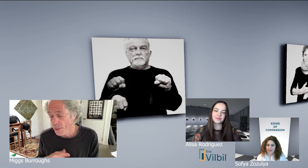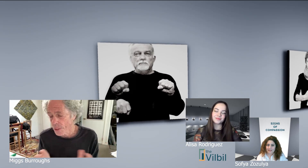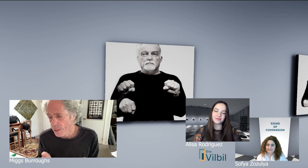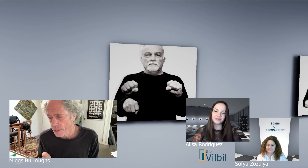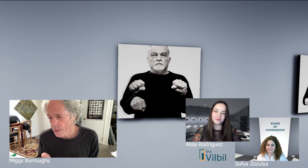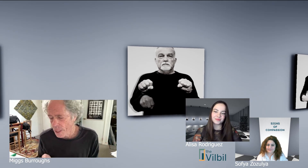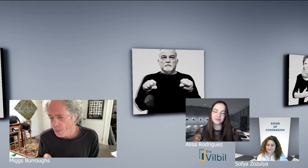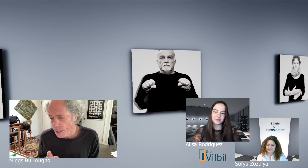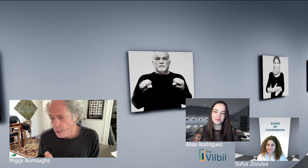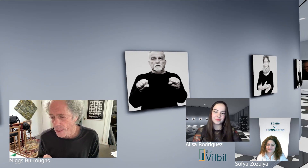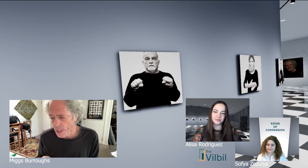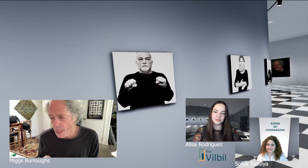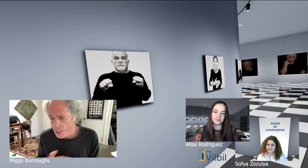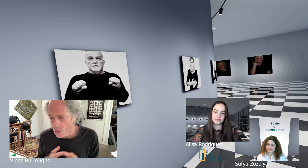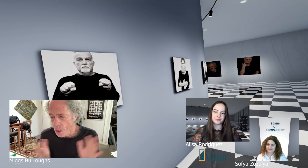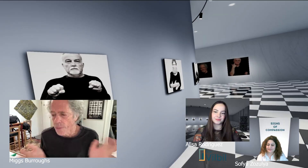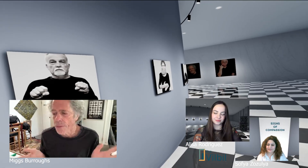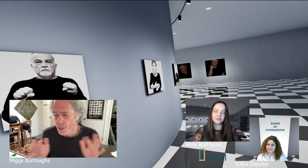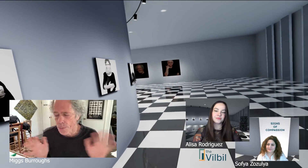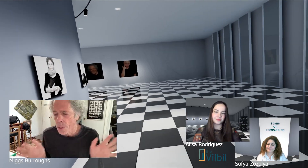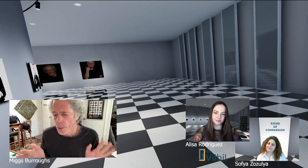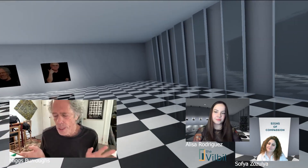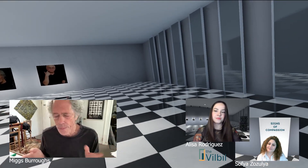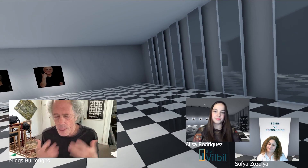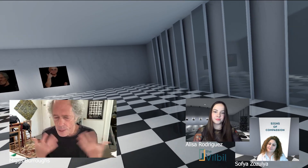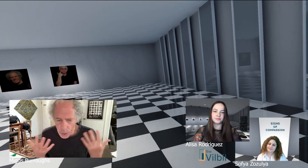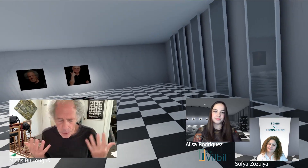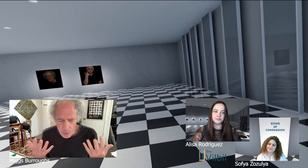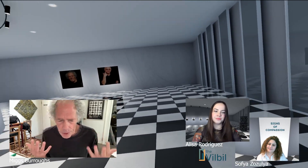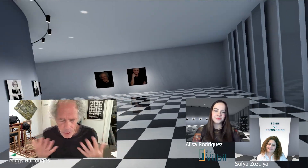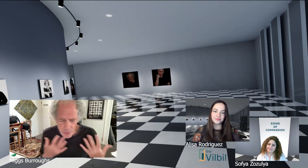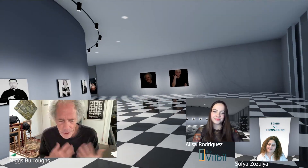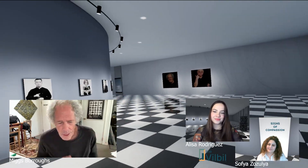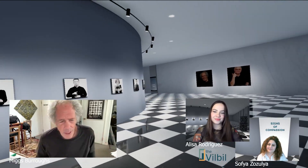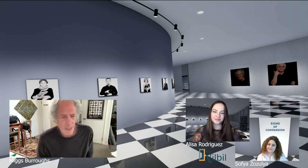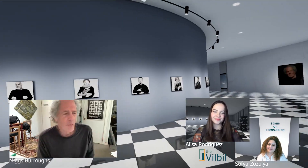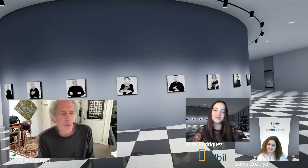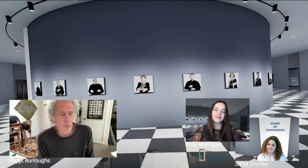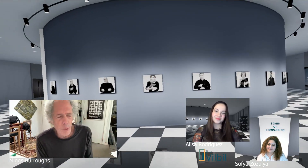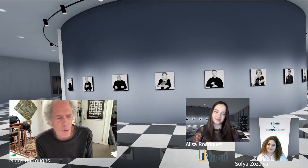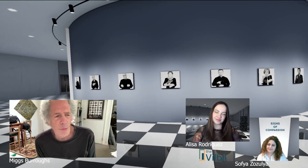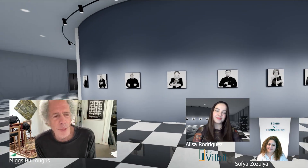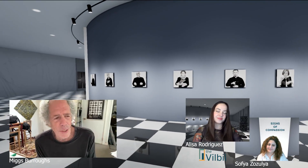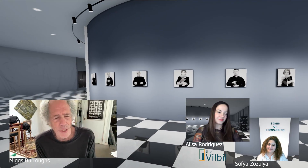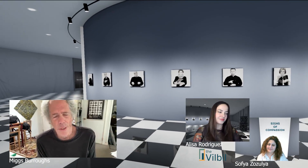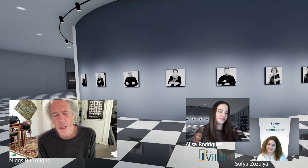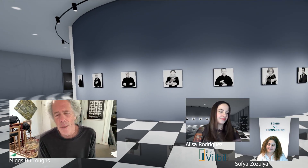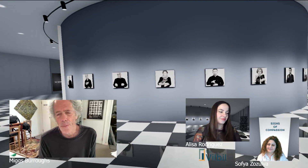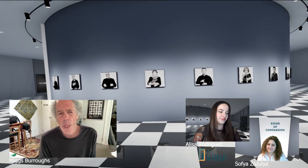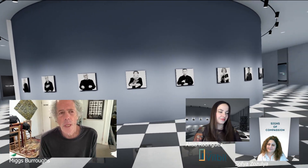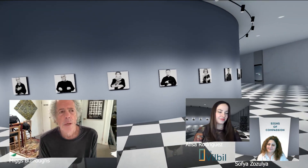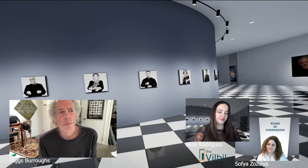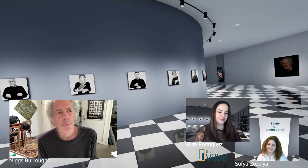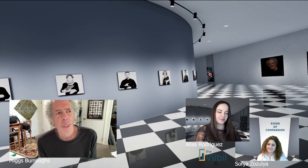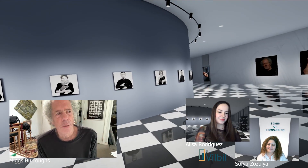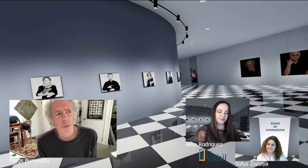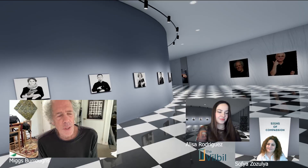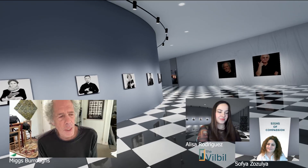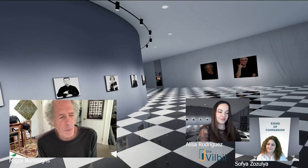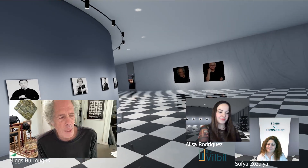to Emily Dickinson, I knew of her as a poet. I'm not a big poetry reader, but I was visiting my